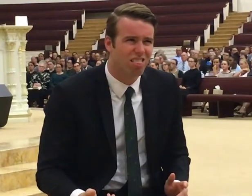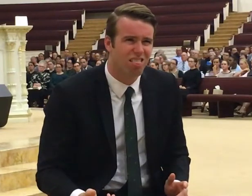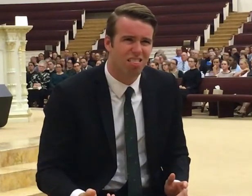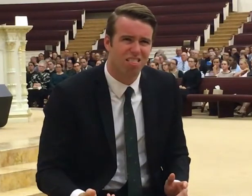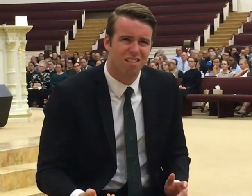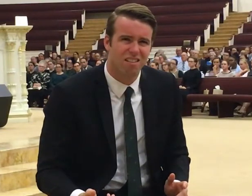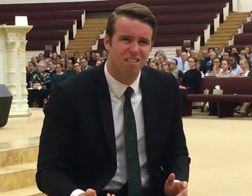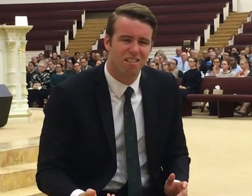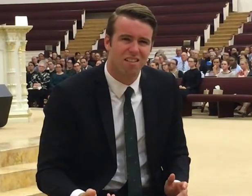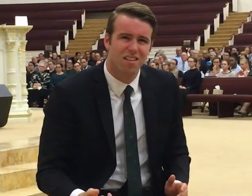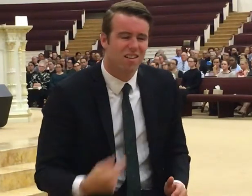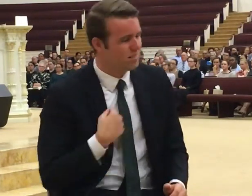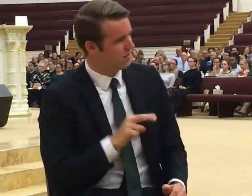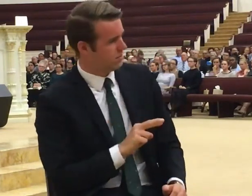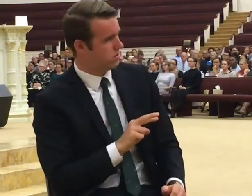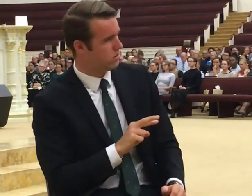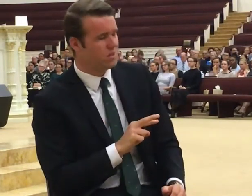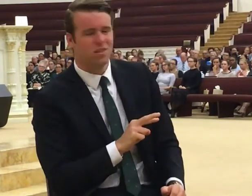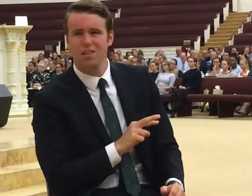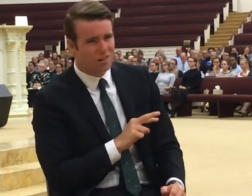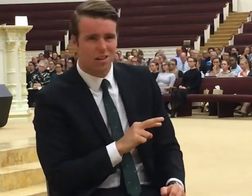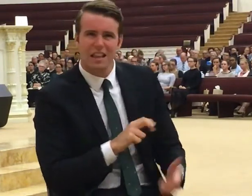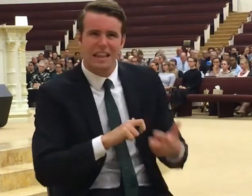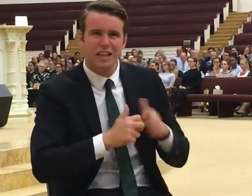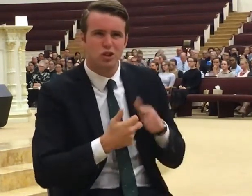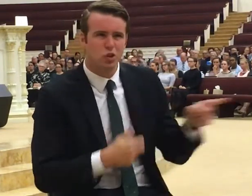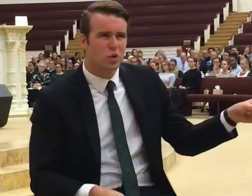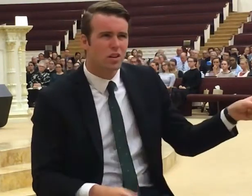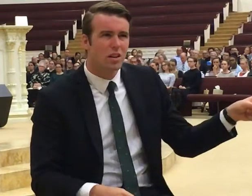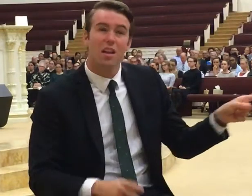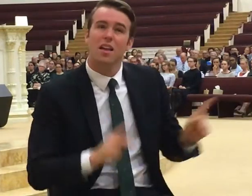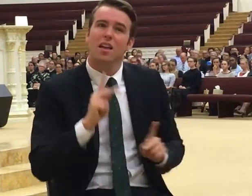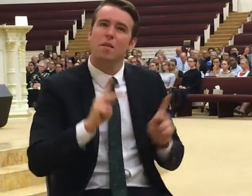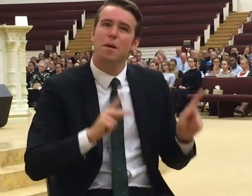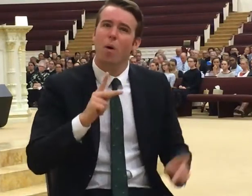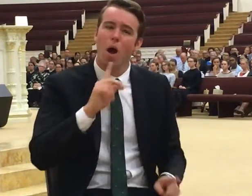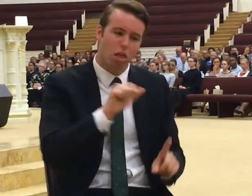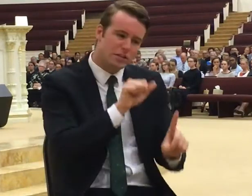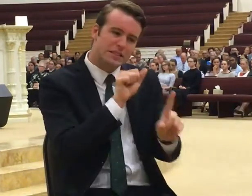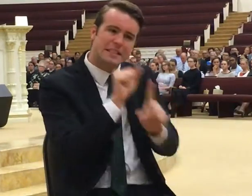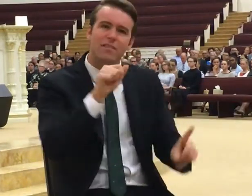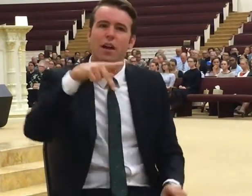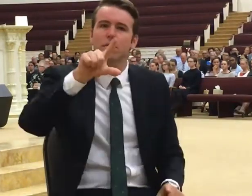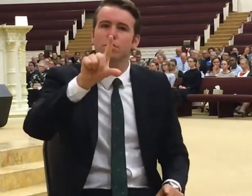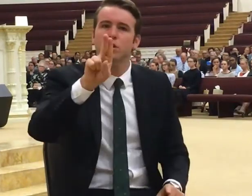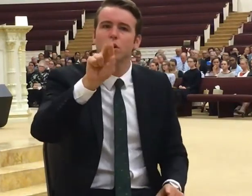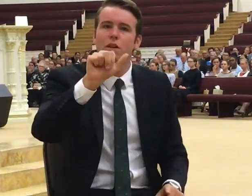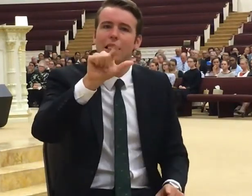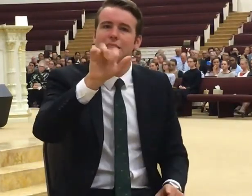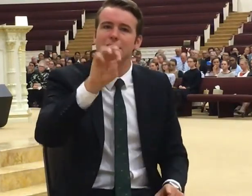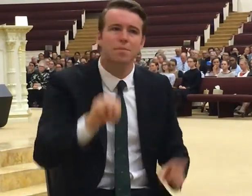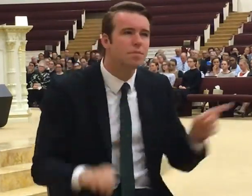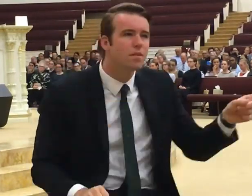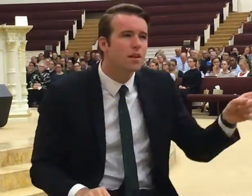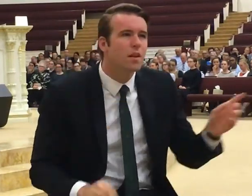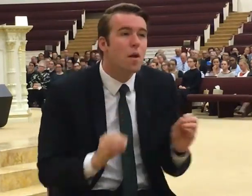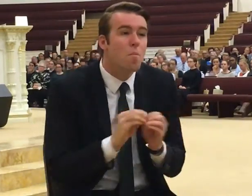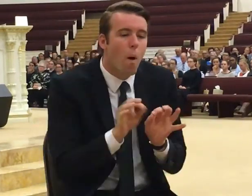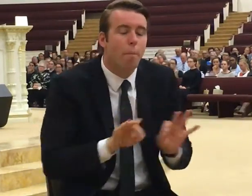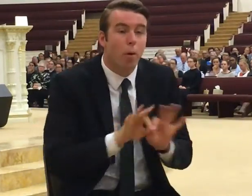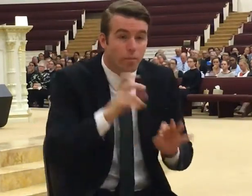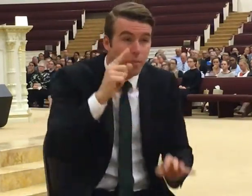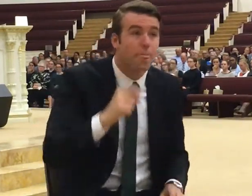And I looked at the pluralism and I recognized people are being deceived, and more importantly than real rights